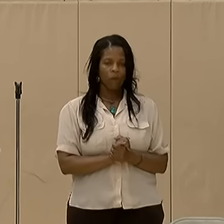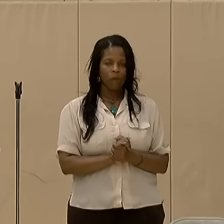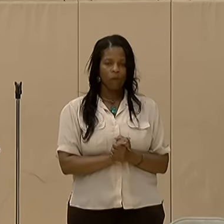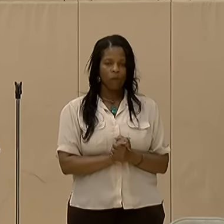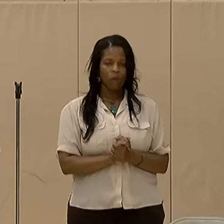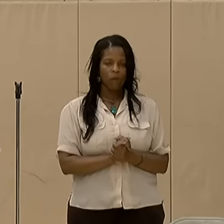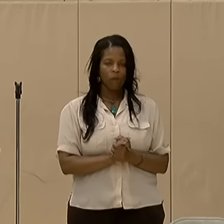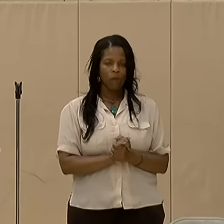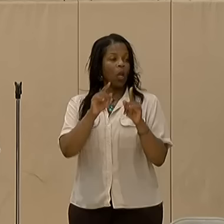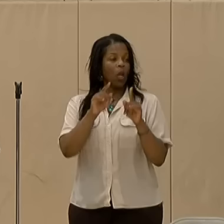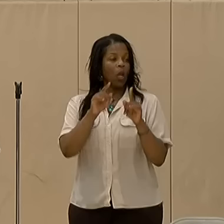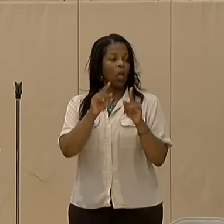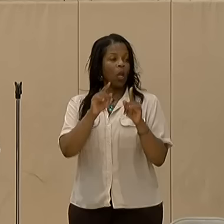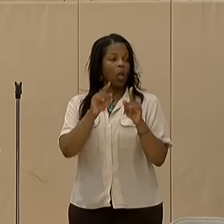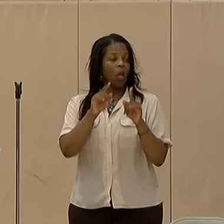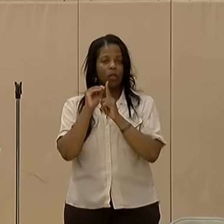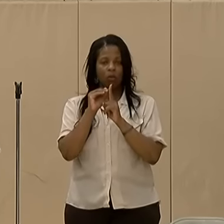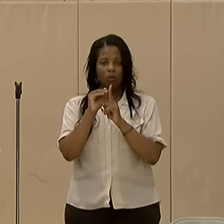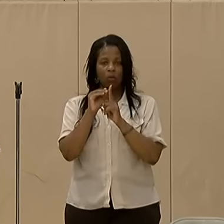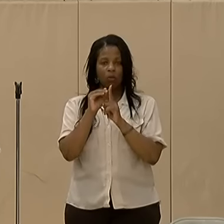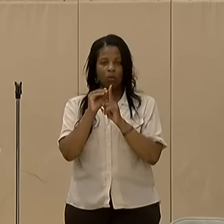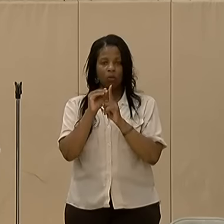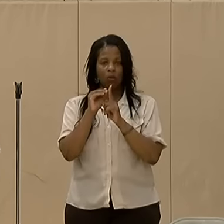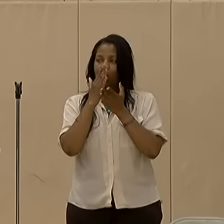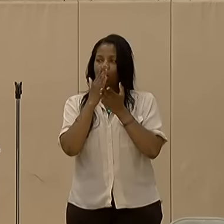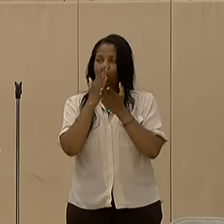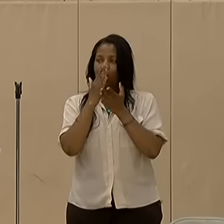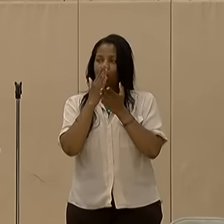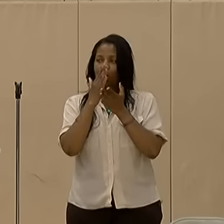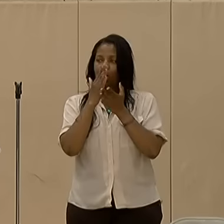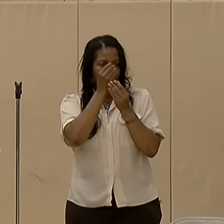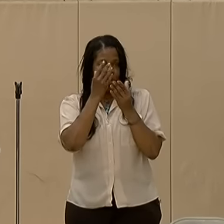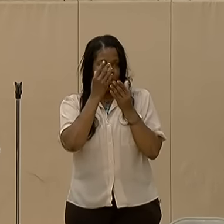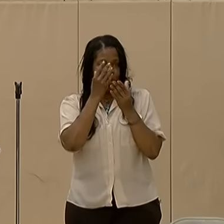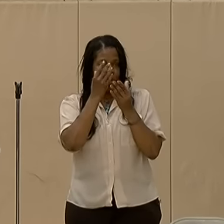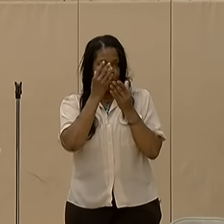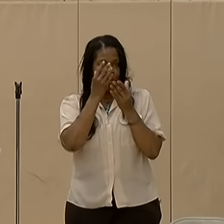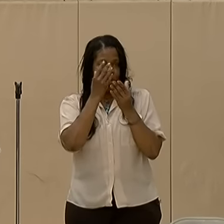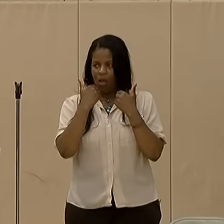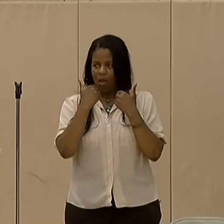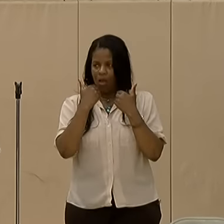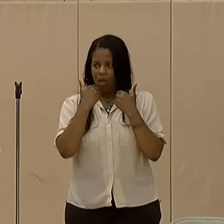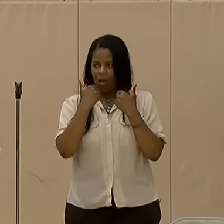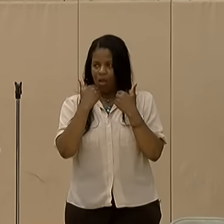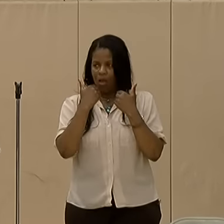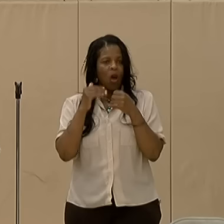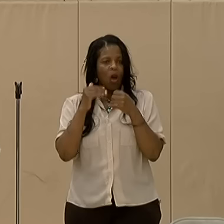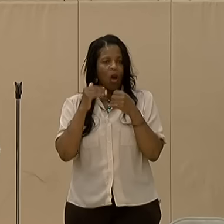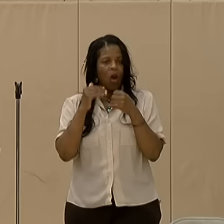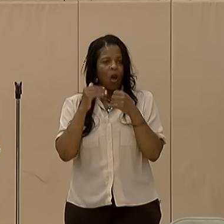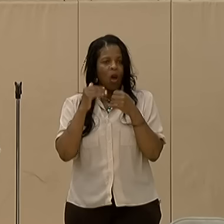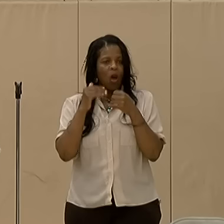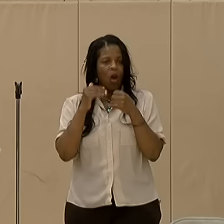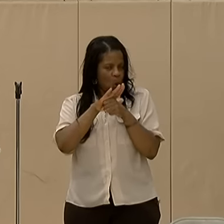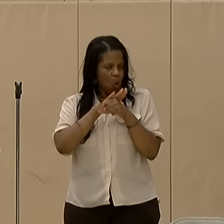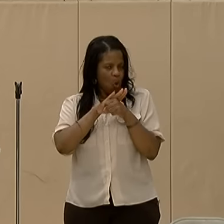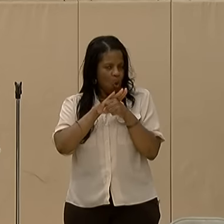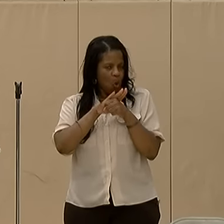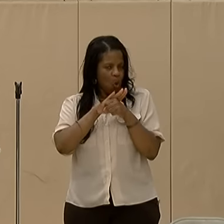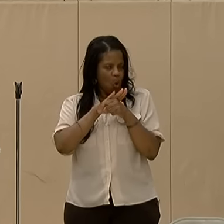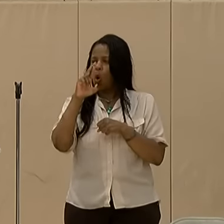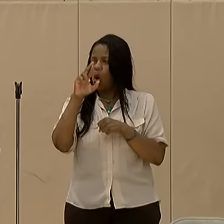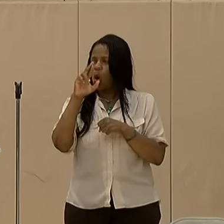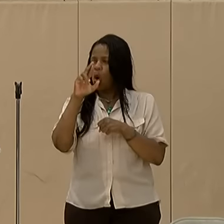As a reminder, there was some information I got. There might be a local radio station in